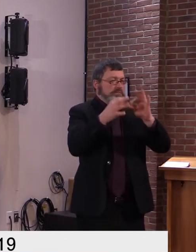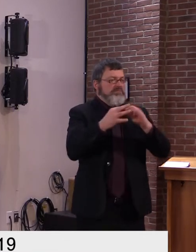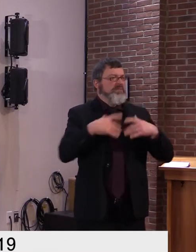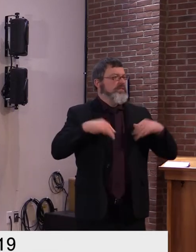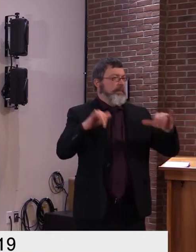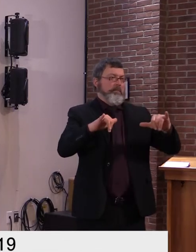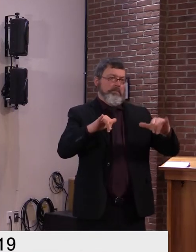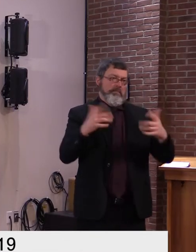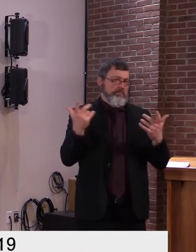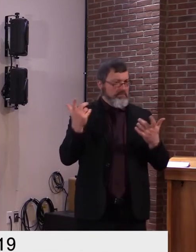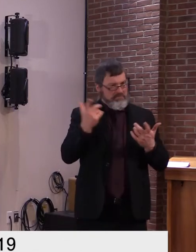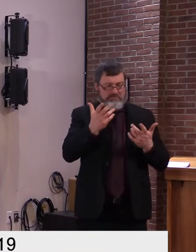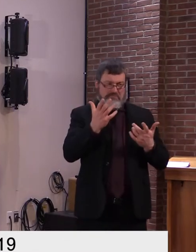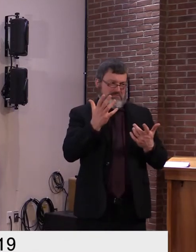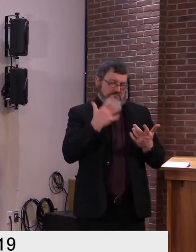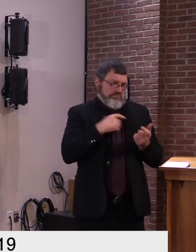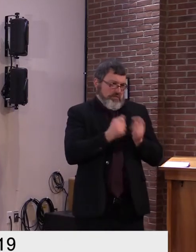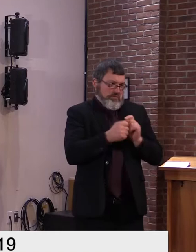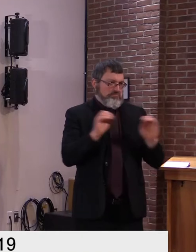So